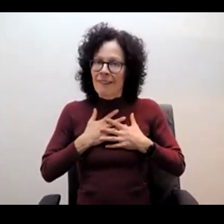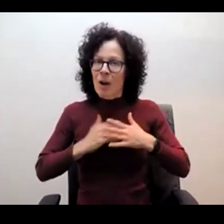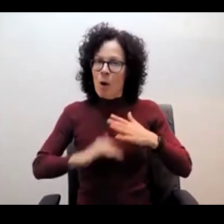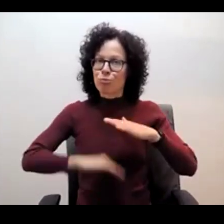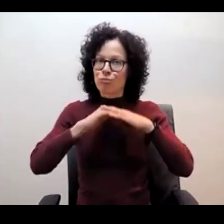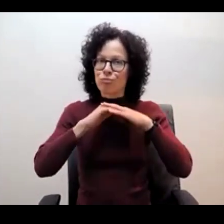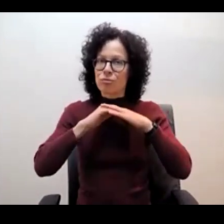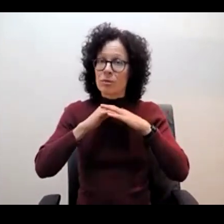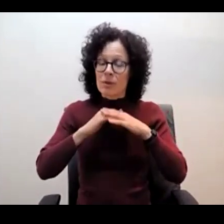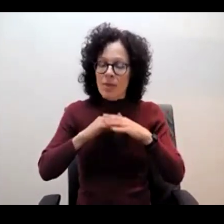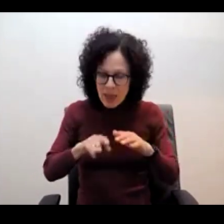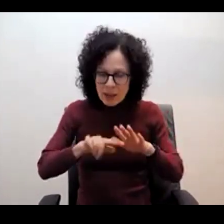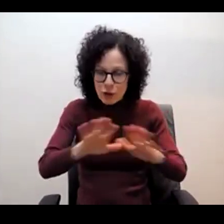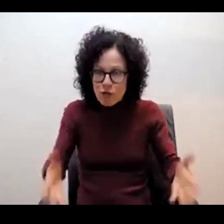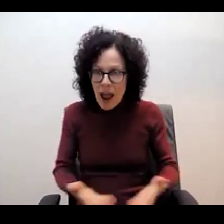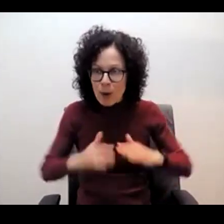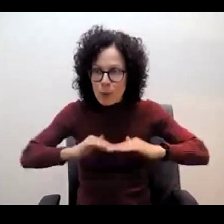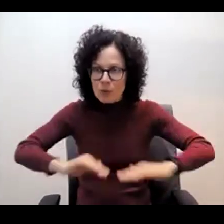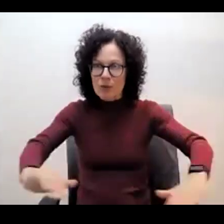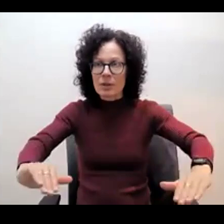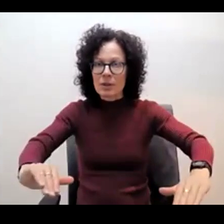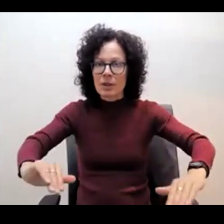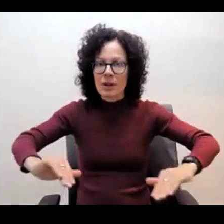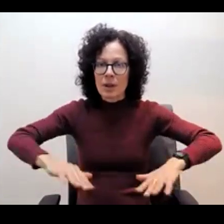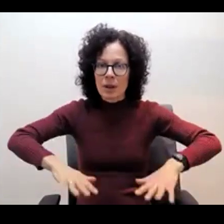And the ground, breathe out.